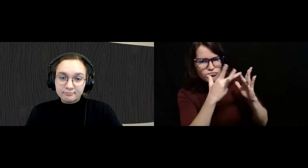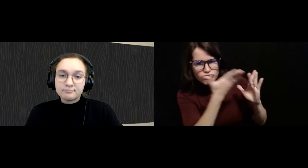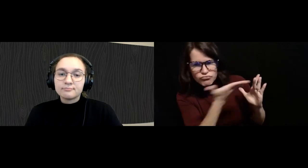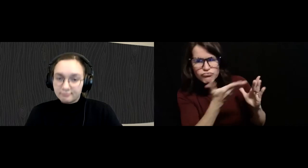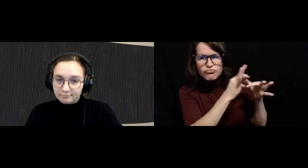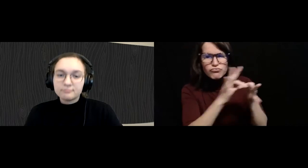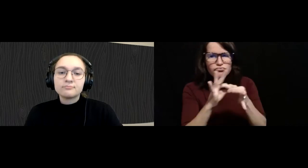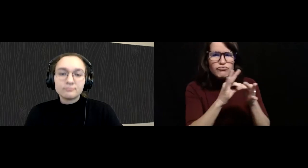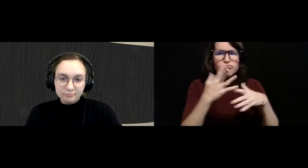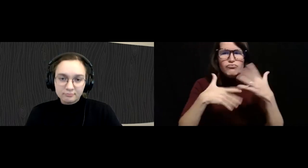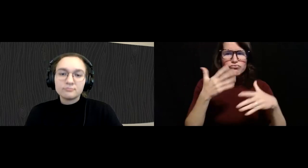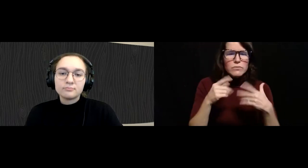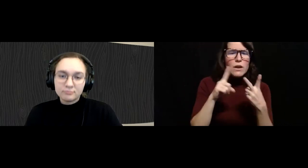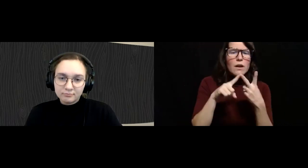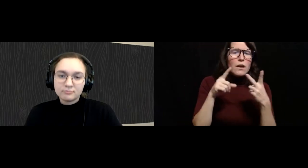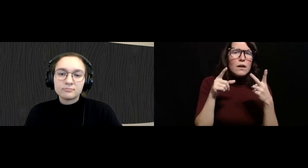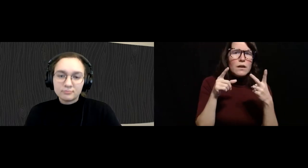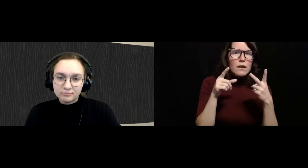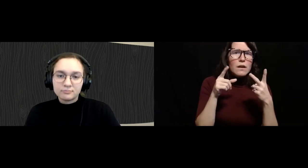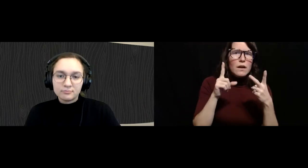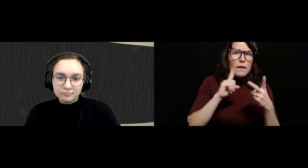You know, because and connecting with other people.